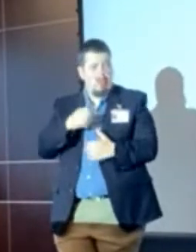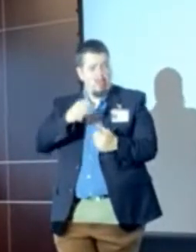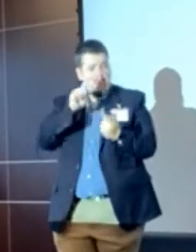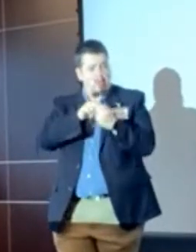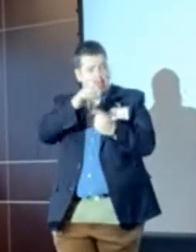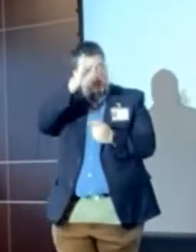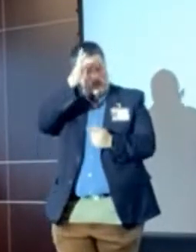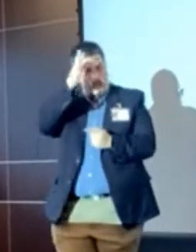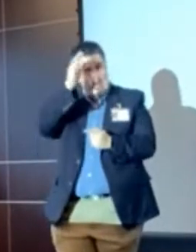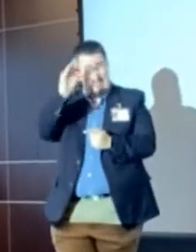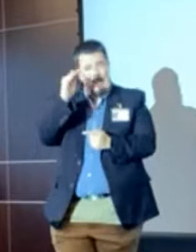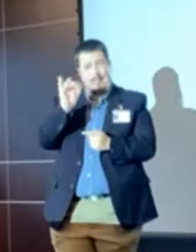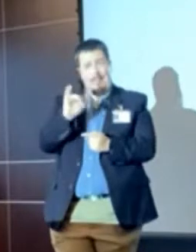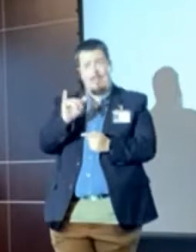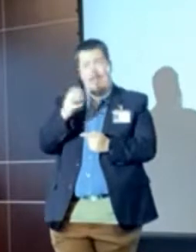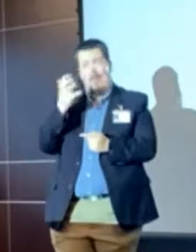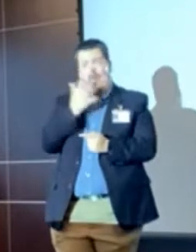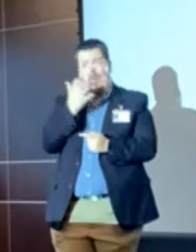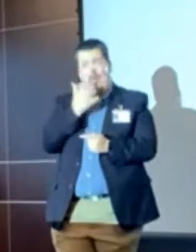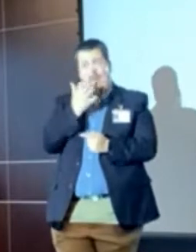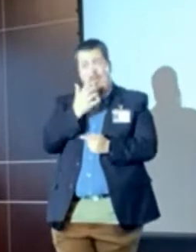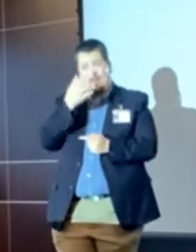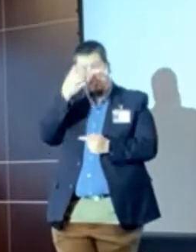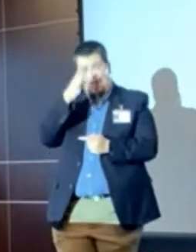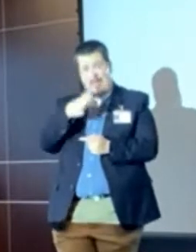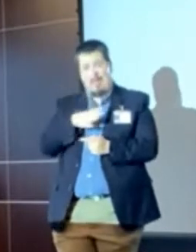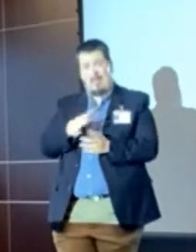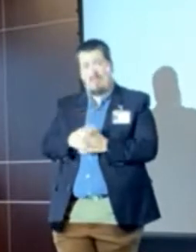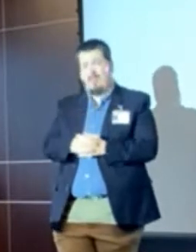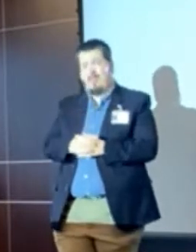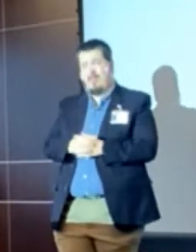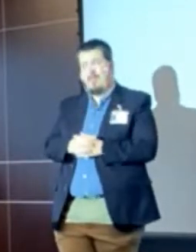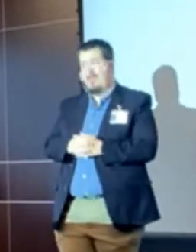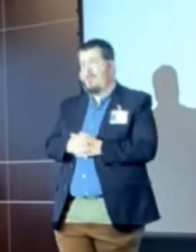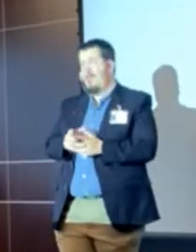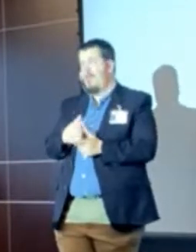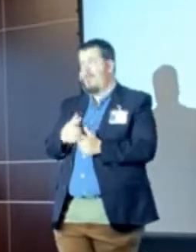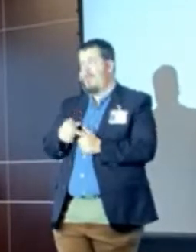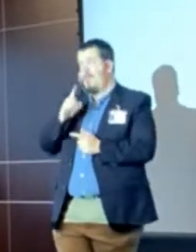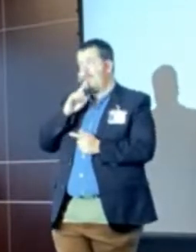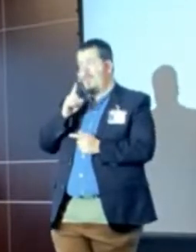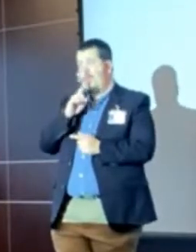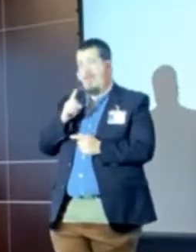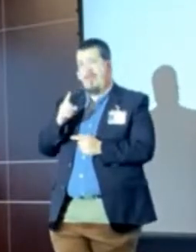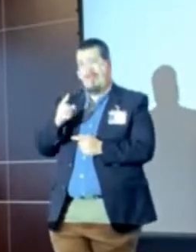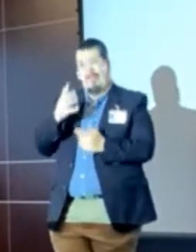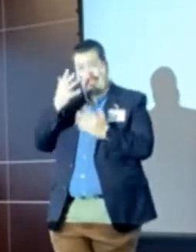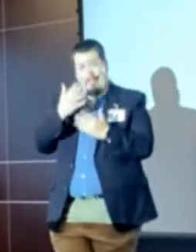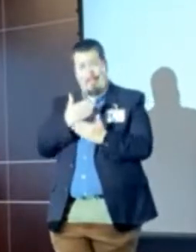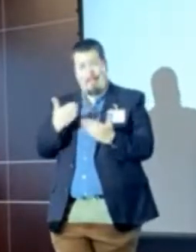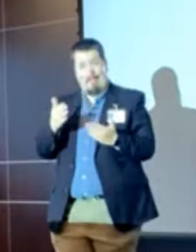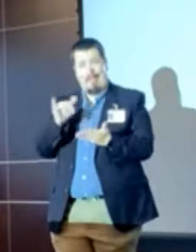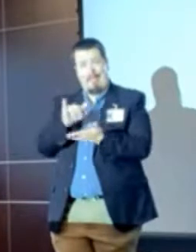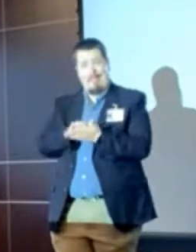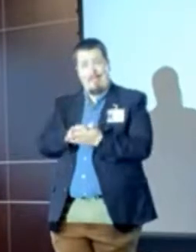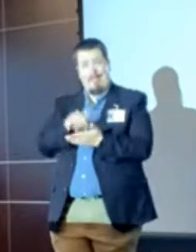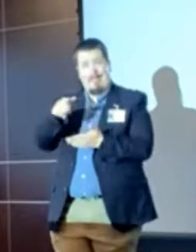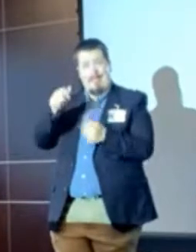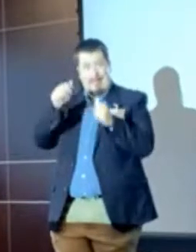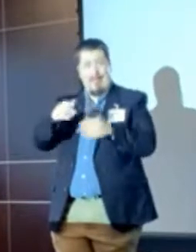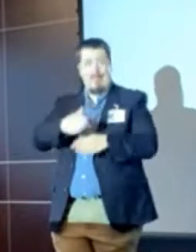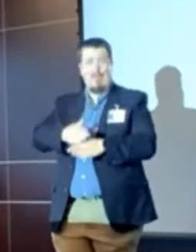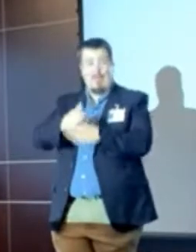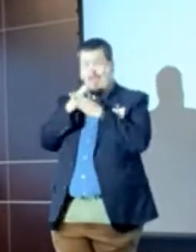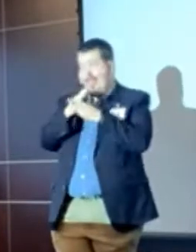your dad. He's an awesome guy. And, the unfortunate thing is that this can be